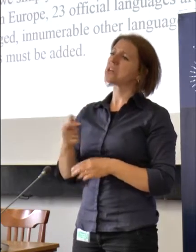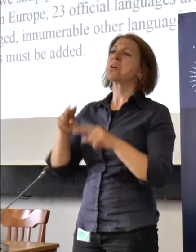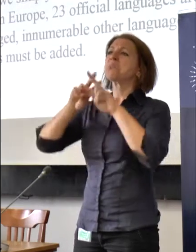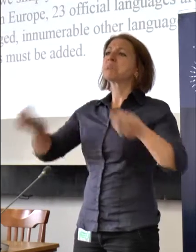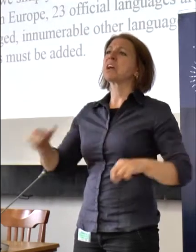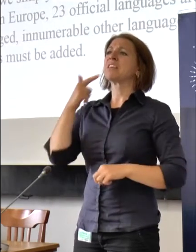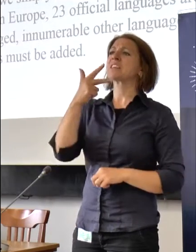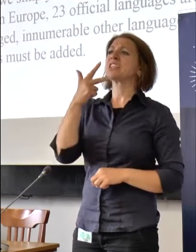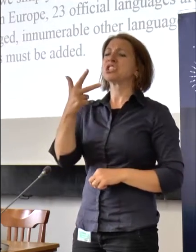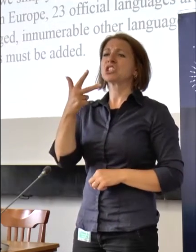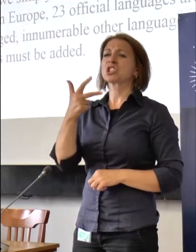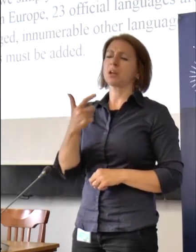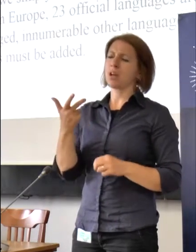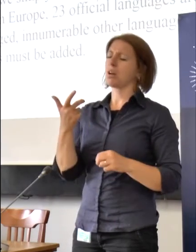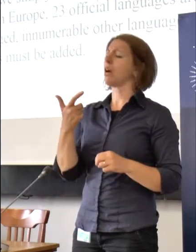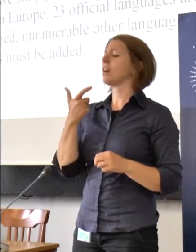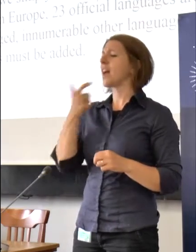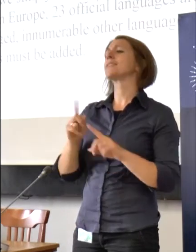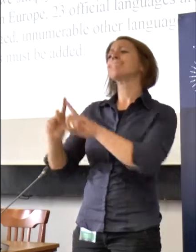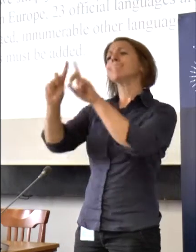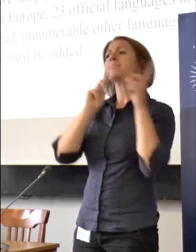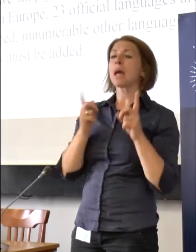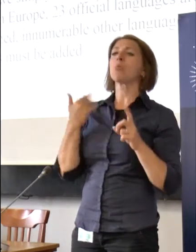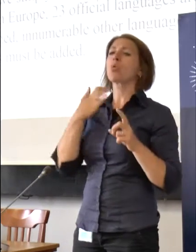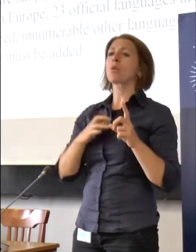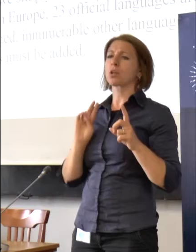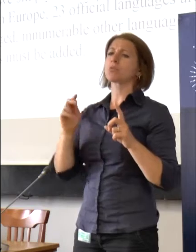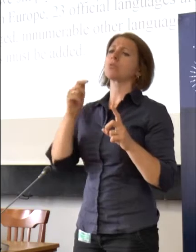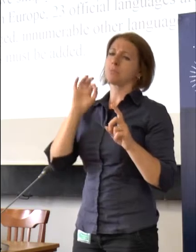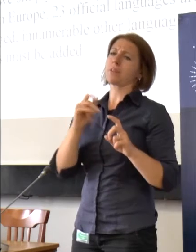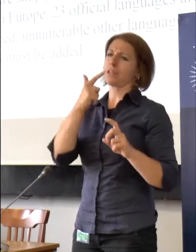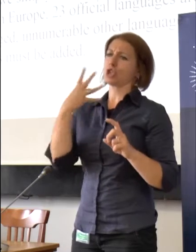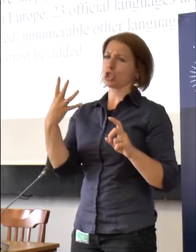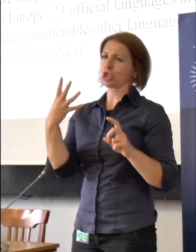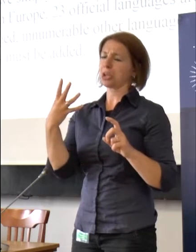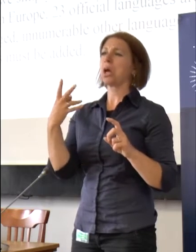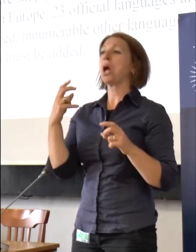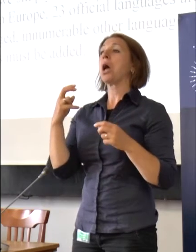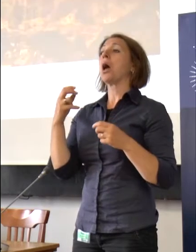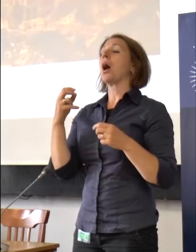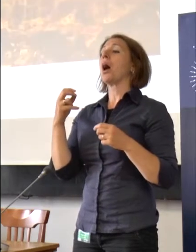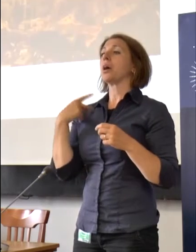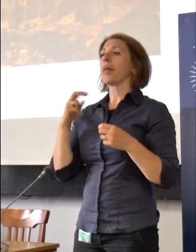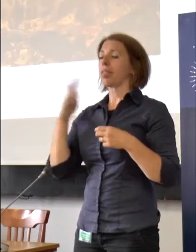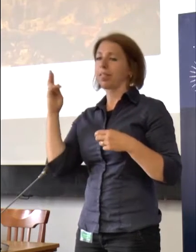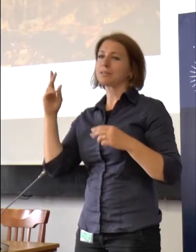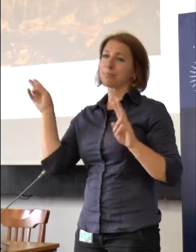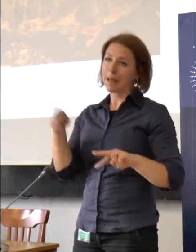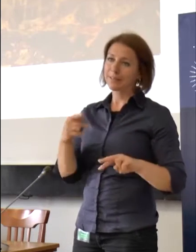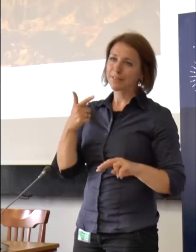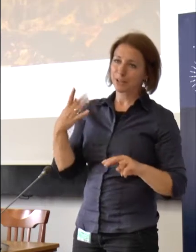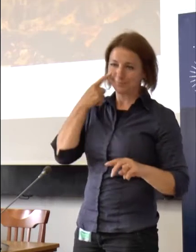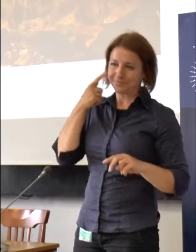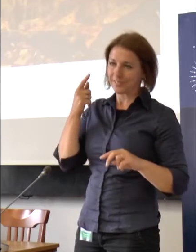acknowledged, innumerable other languages and dialects must be added. But that he does not mean it in a positive way. He means this in this